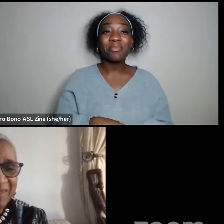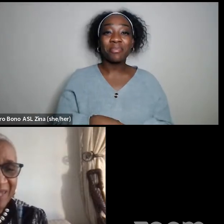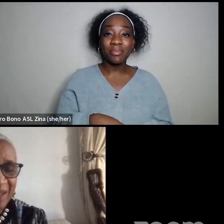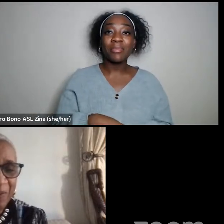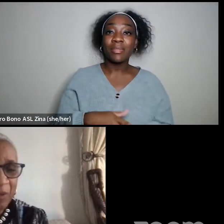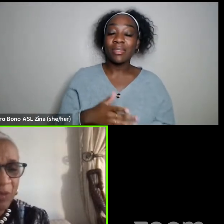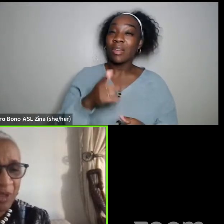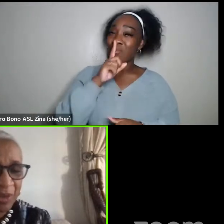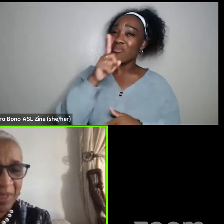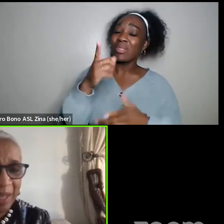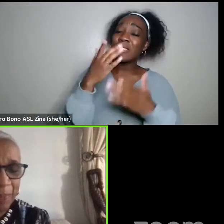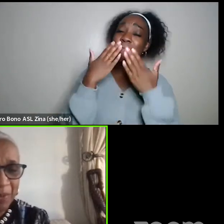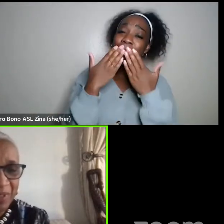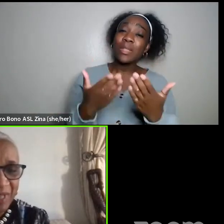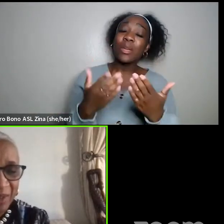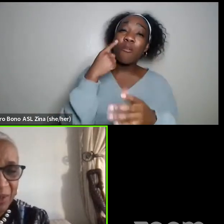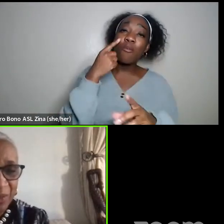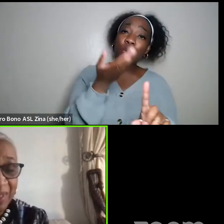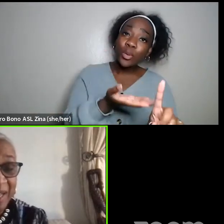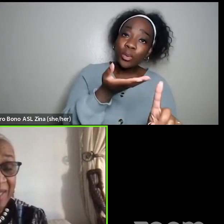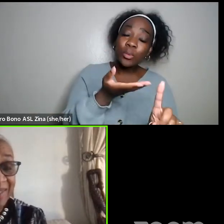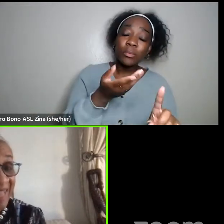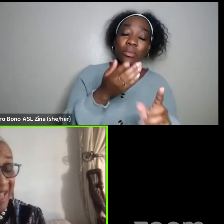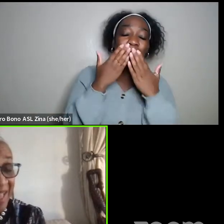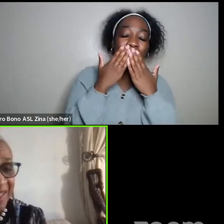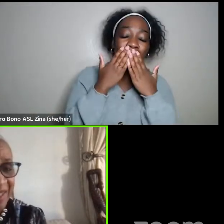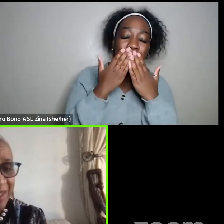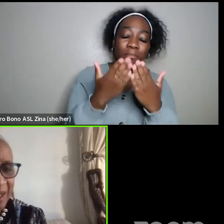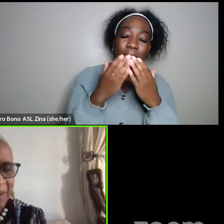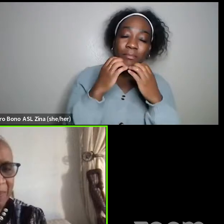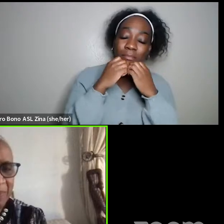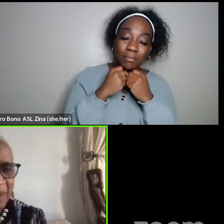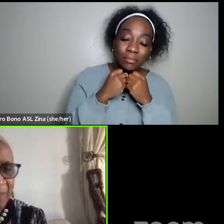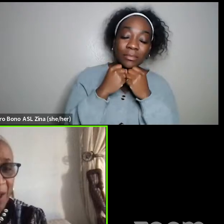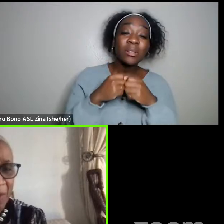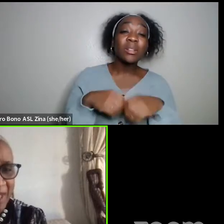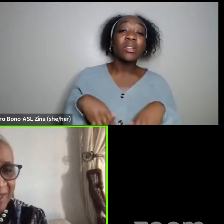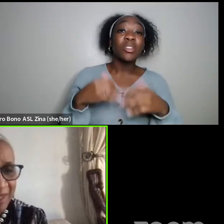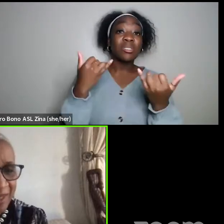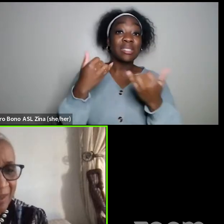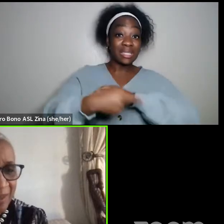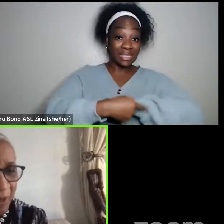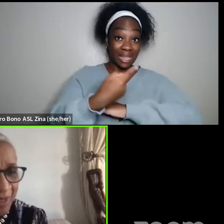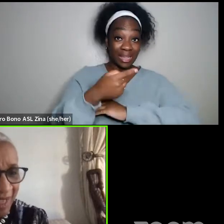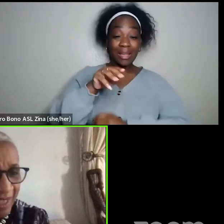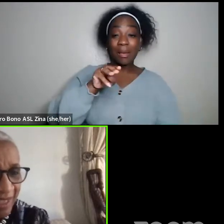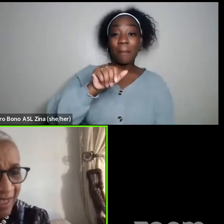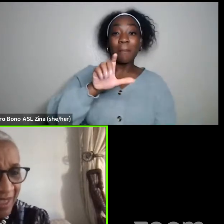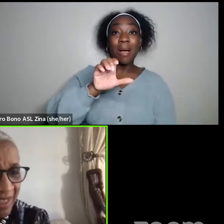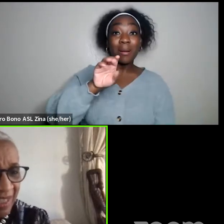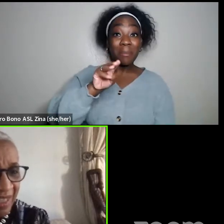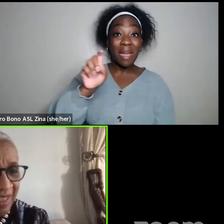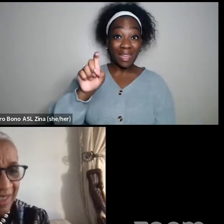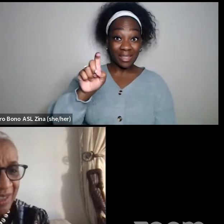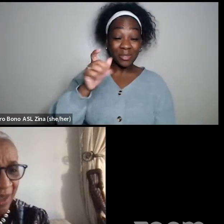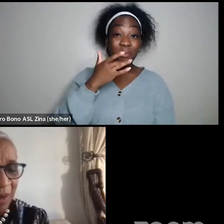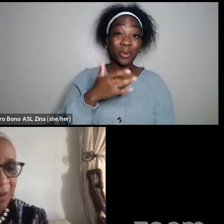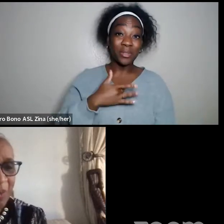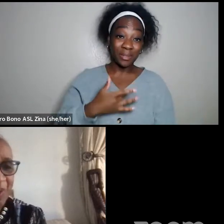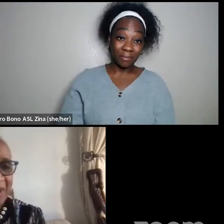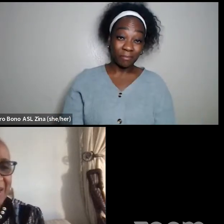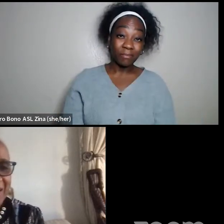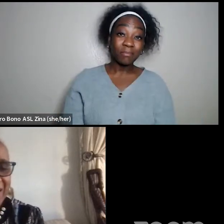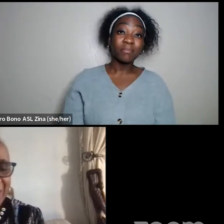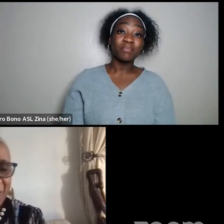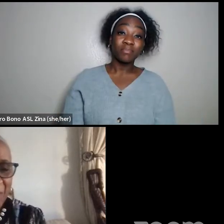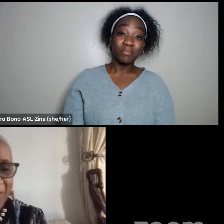I'm really thankful for you, and I appreciate you. And today is Malcolm X's birthday.